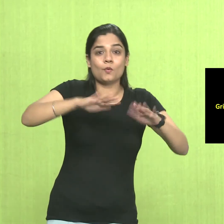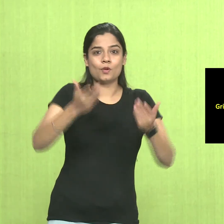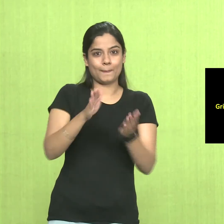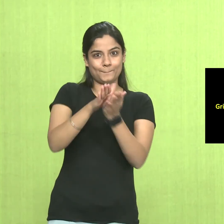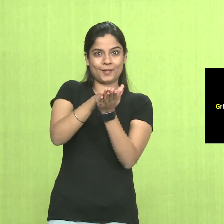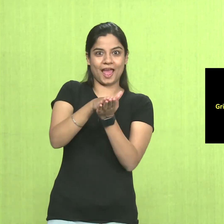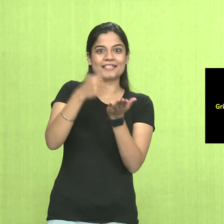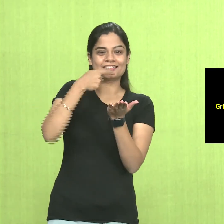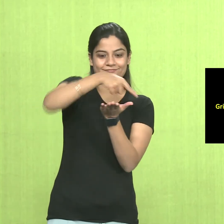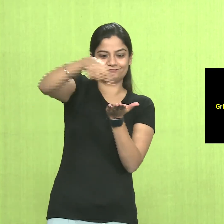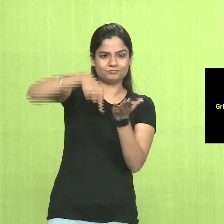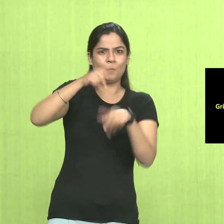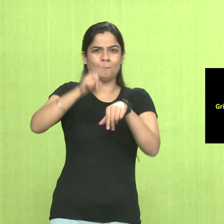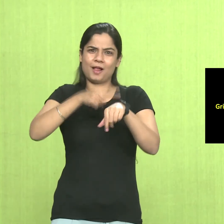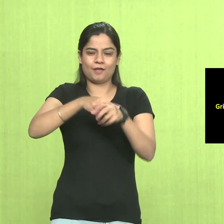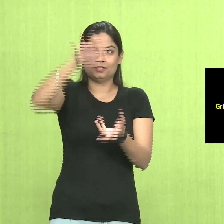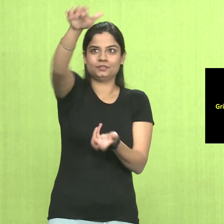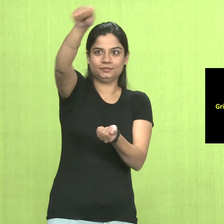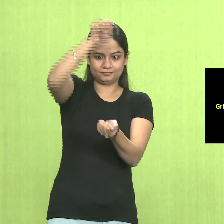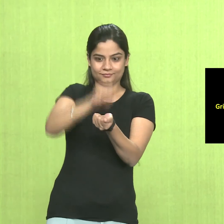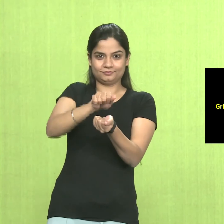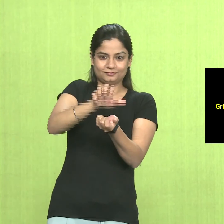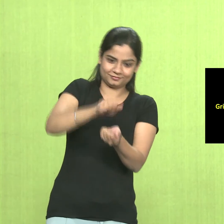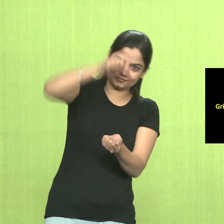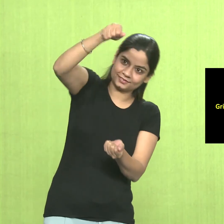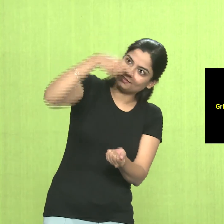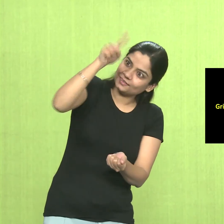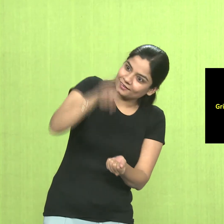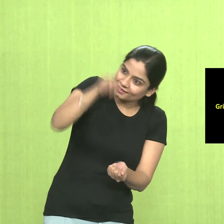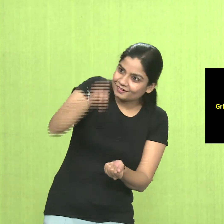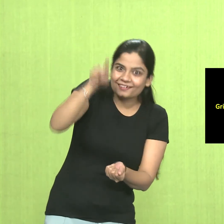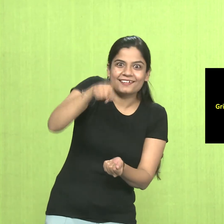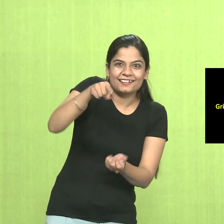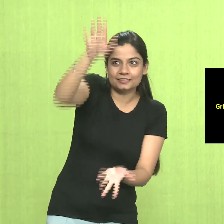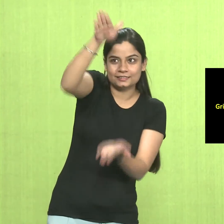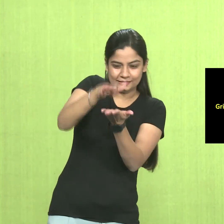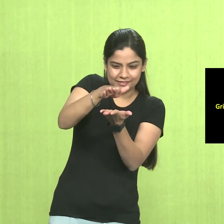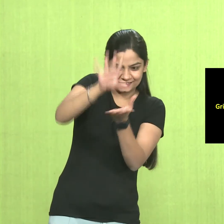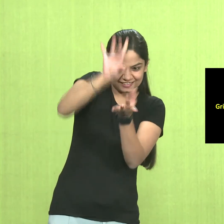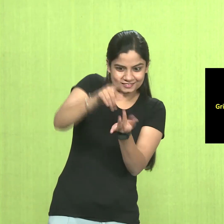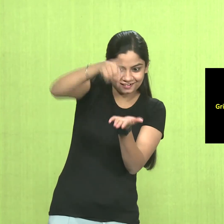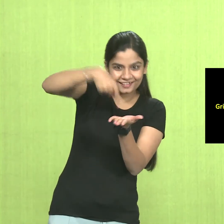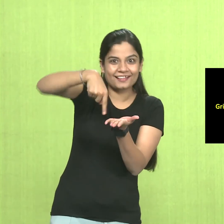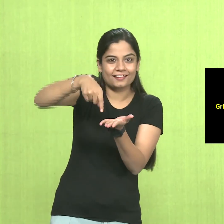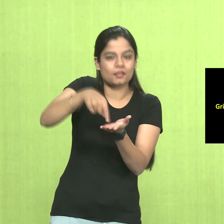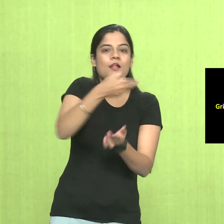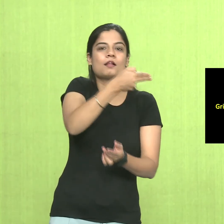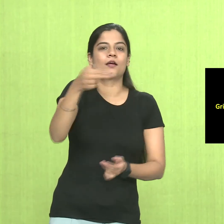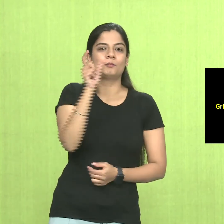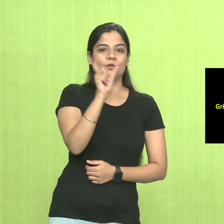grid. For example, even sandwiches, they are grilled sometimes in grilling machine, right? So that's called